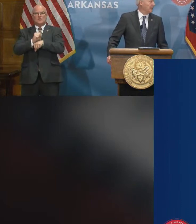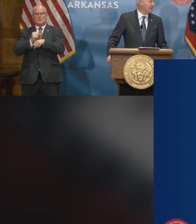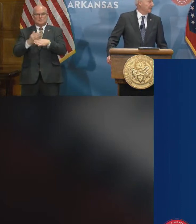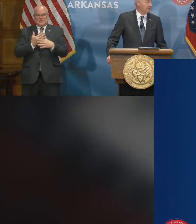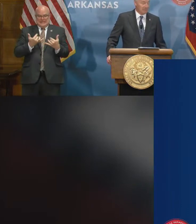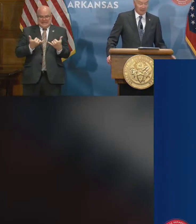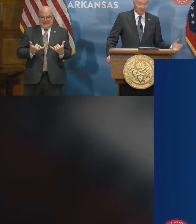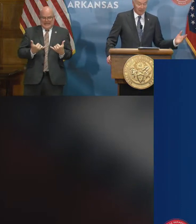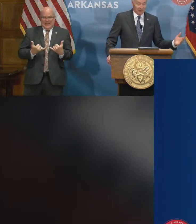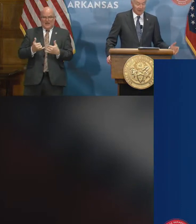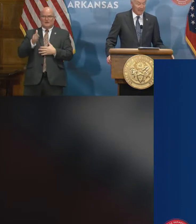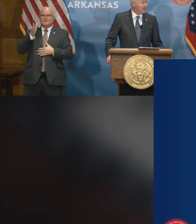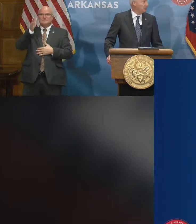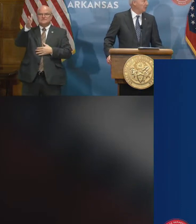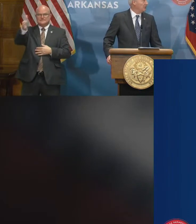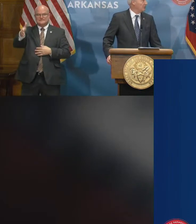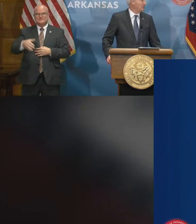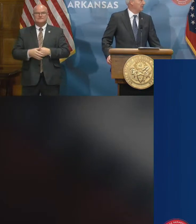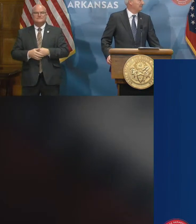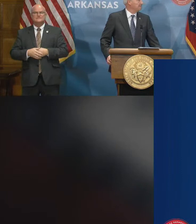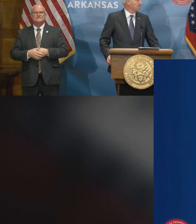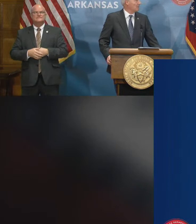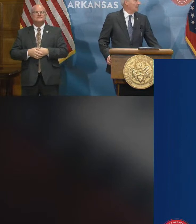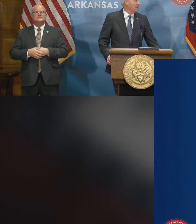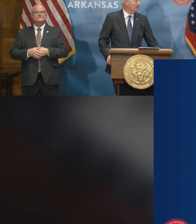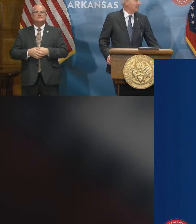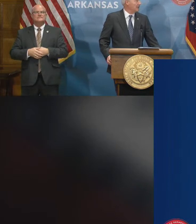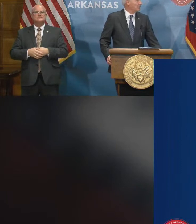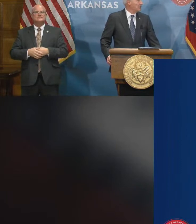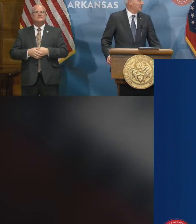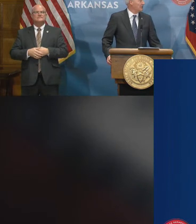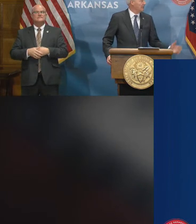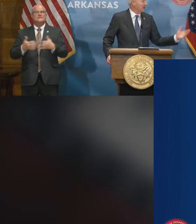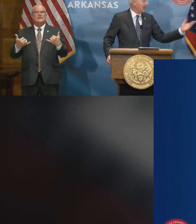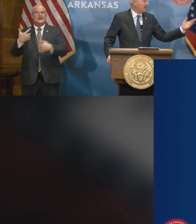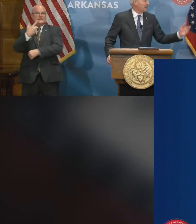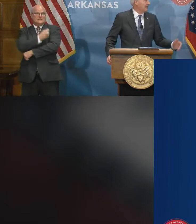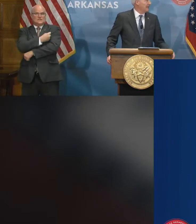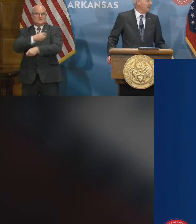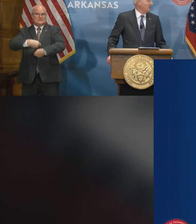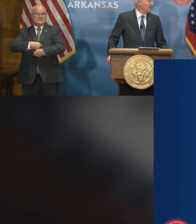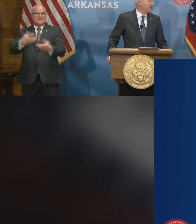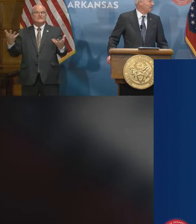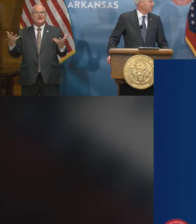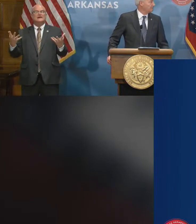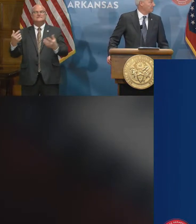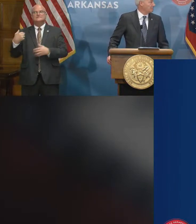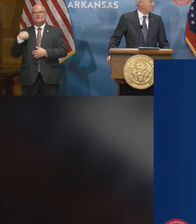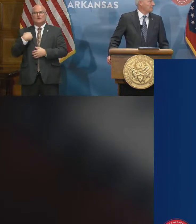between now and then. If you go to the next one, you'll see the doses given out.